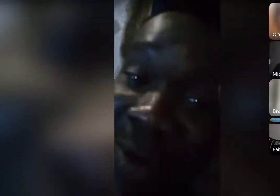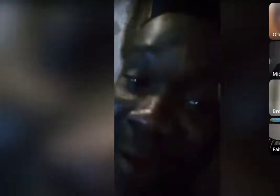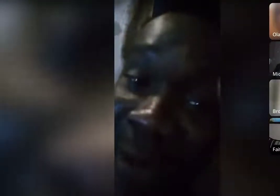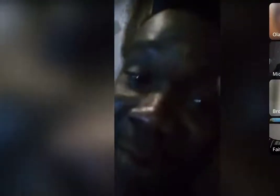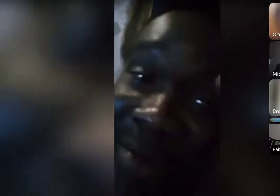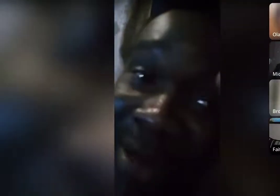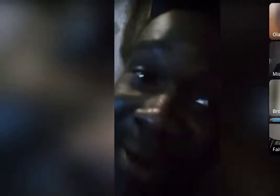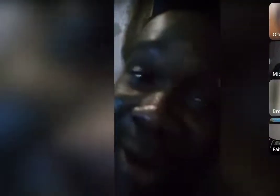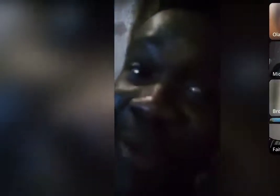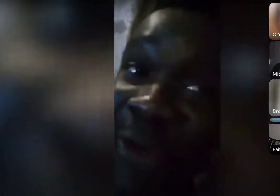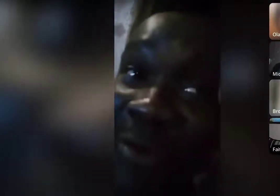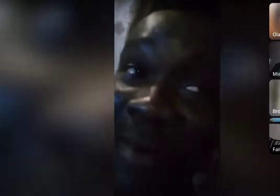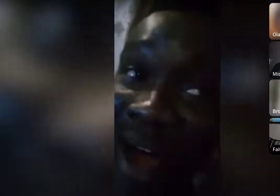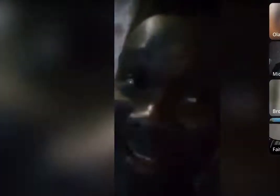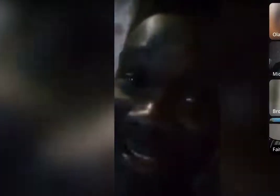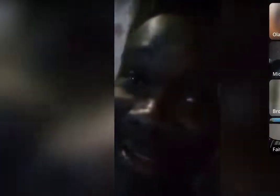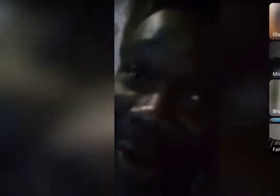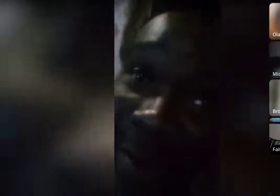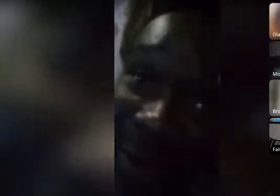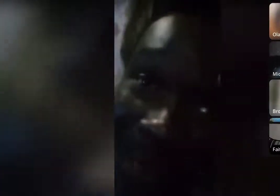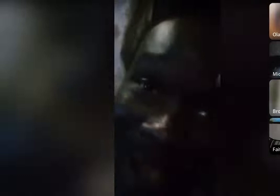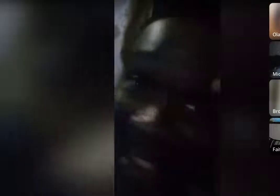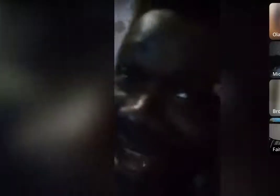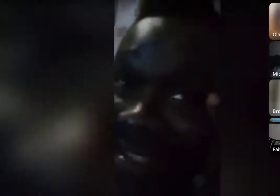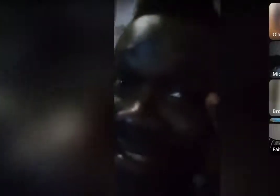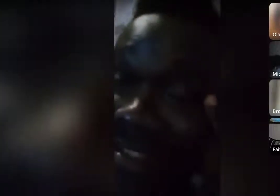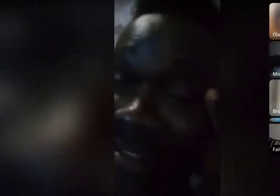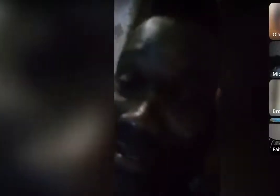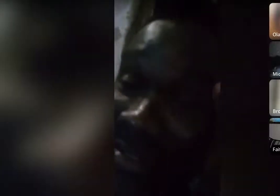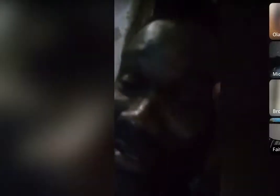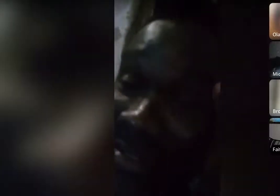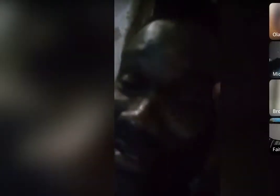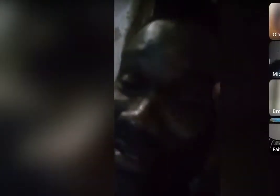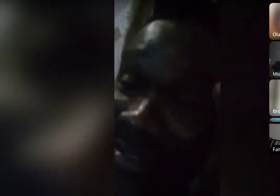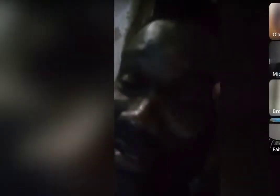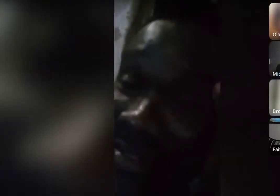Anna Unka, good evening. Fumilayo Comfort. Isaiah Ojo.